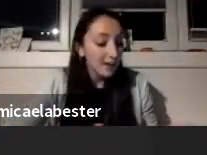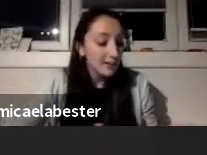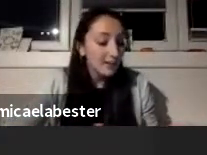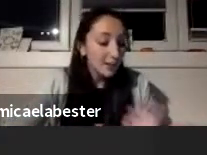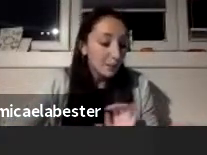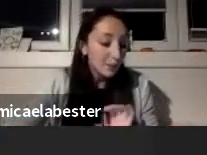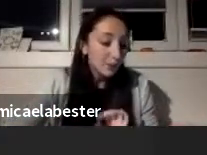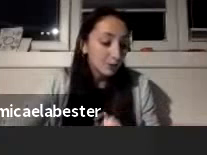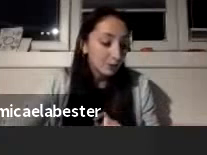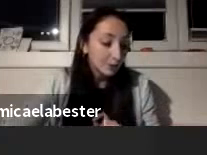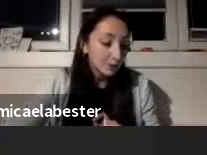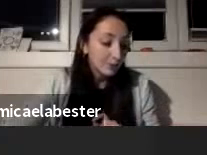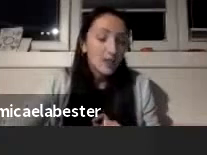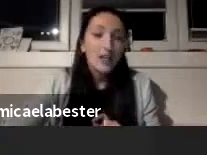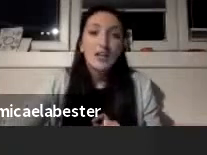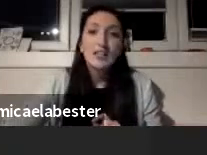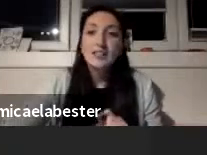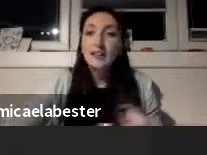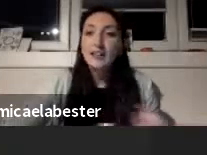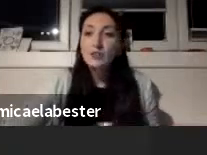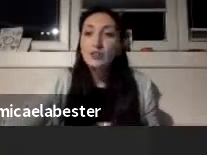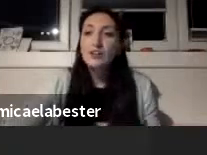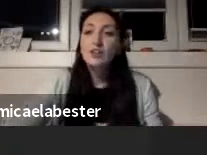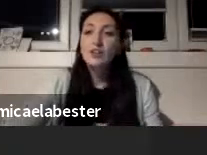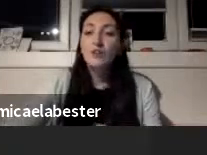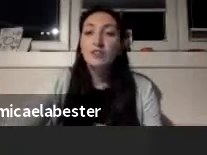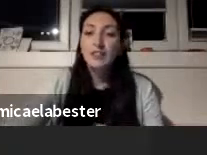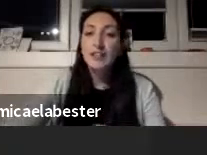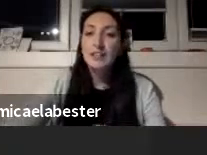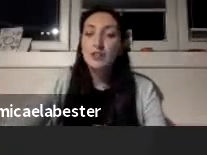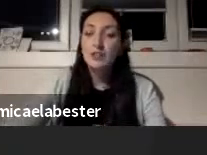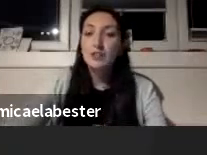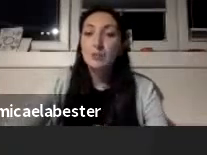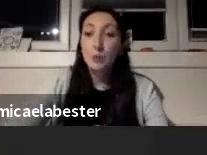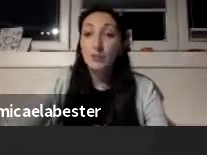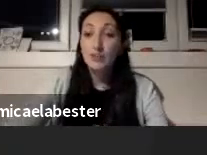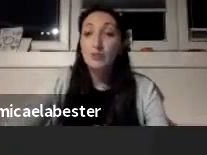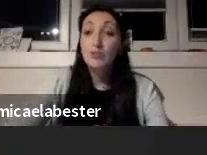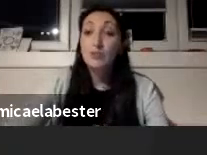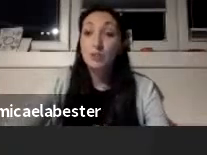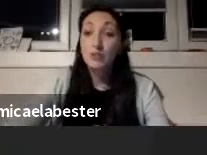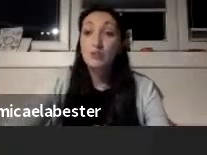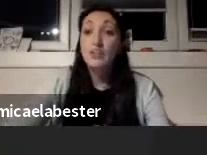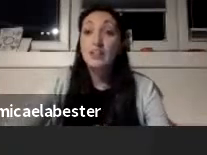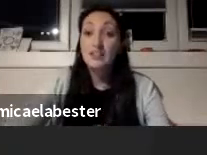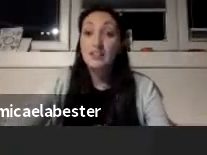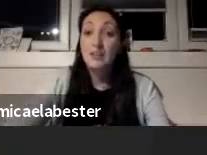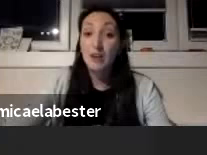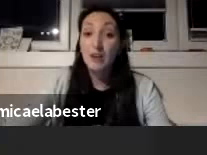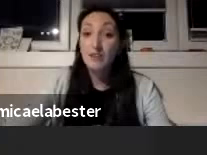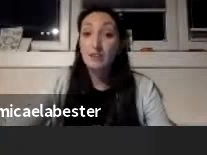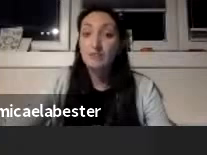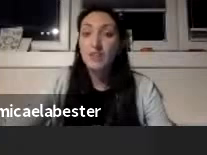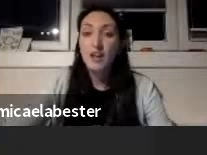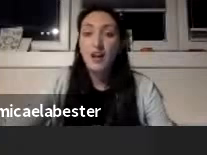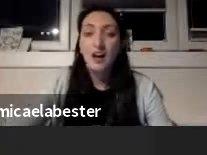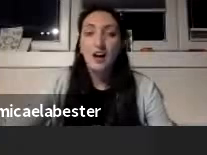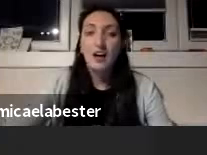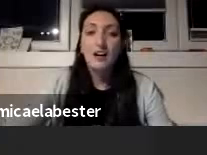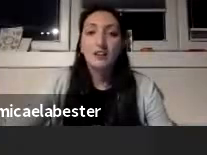Fun fact number 2. Sign languages are not related to the spoken languages used in the same area.